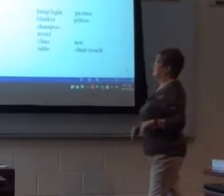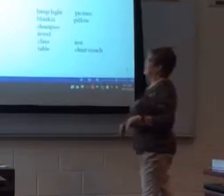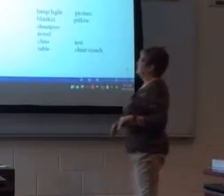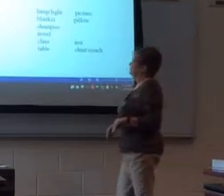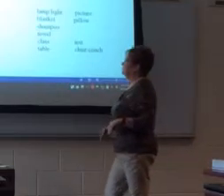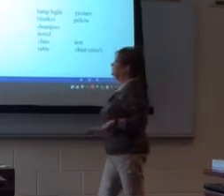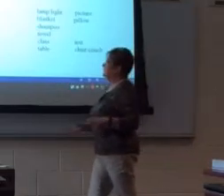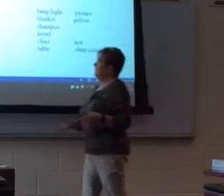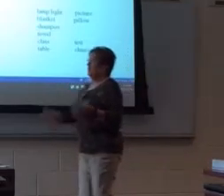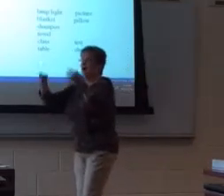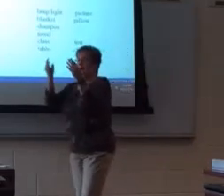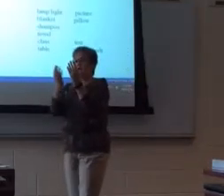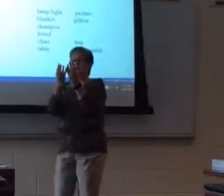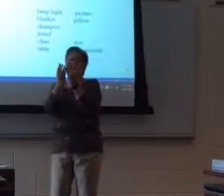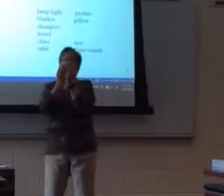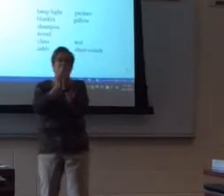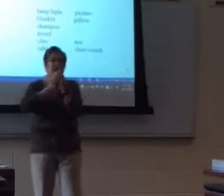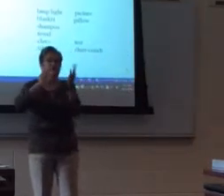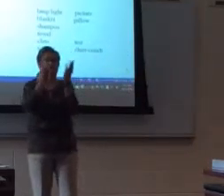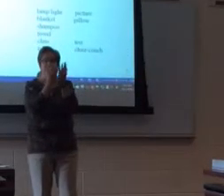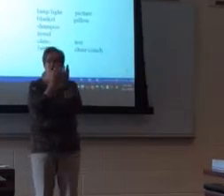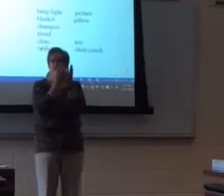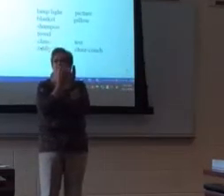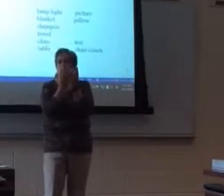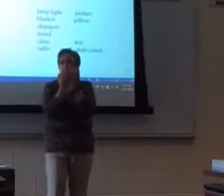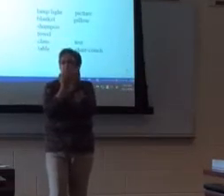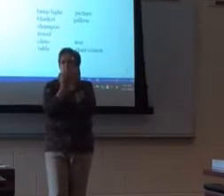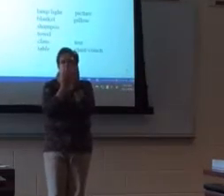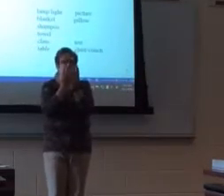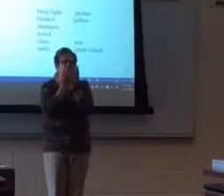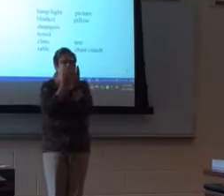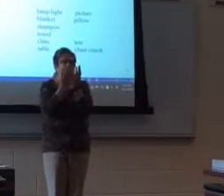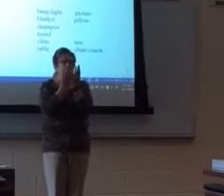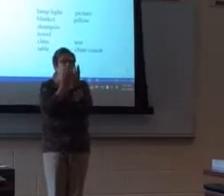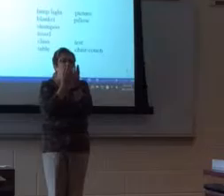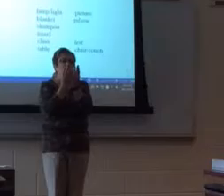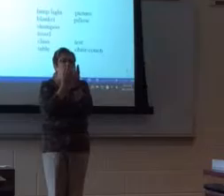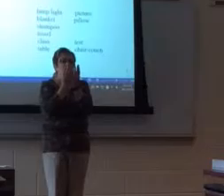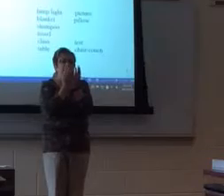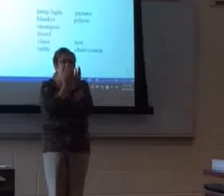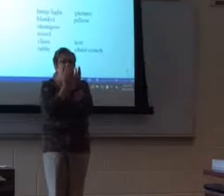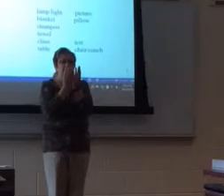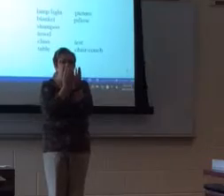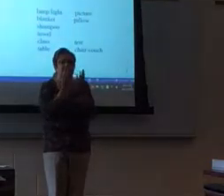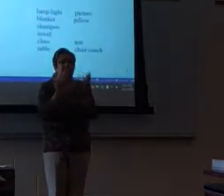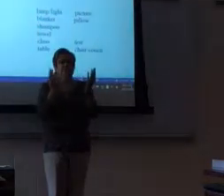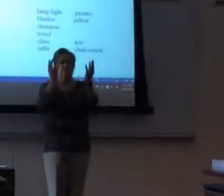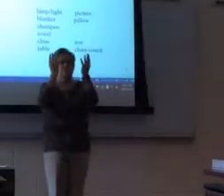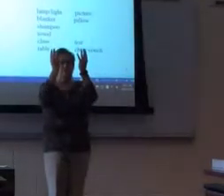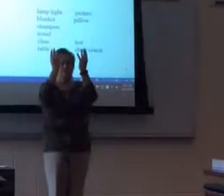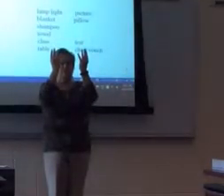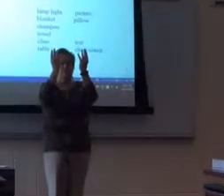Hanukkah. Hanukkah, we have the menorah, right? So Hanukkah is, you guys know what